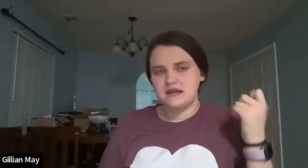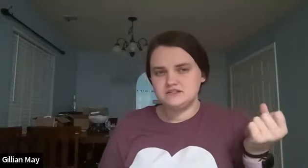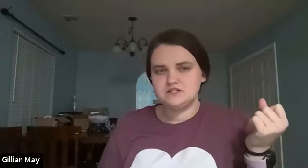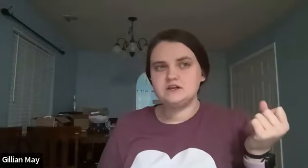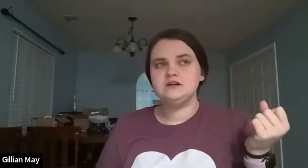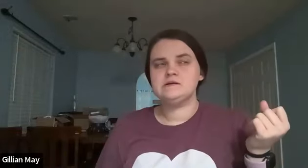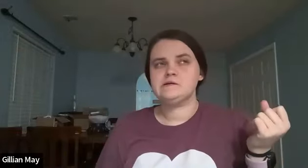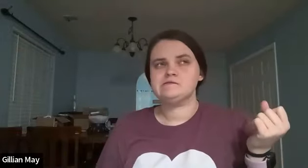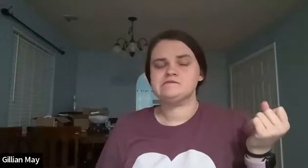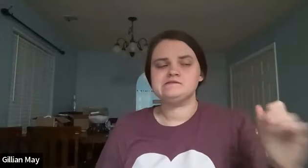Director.